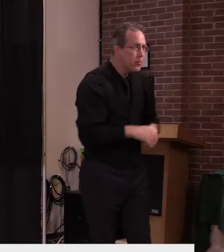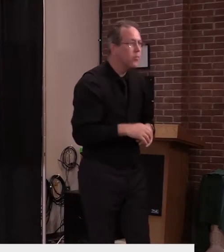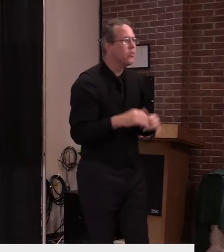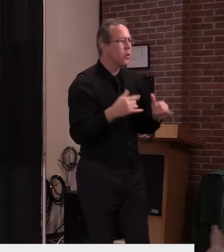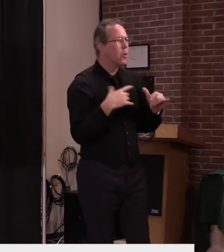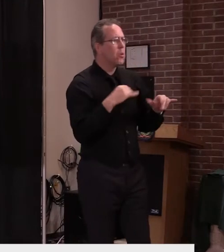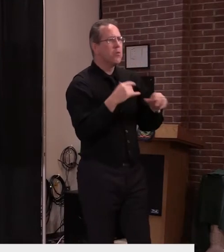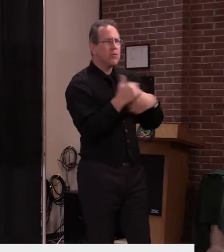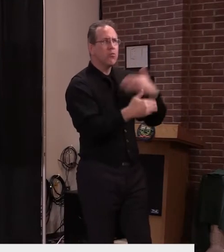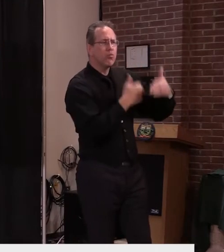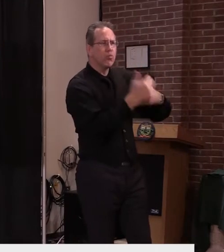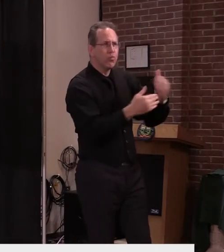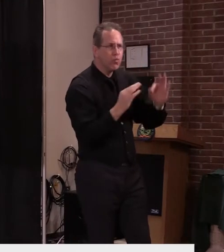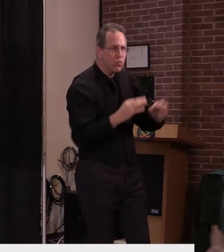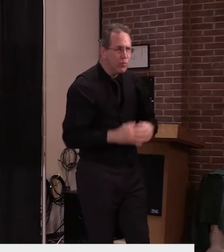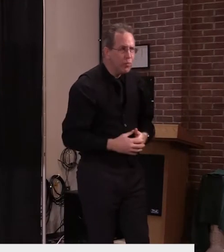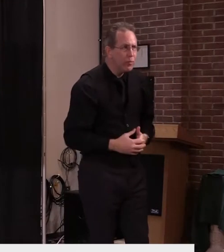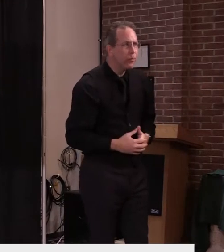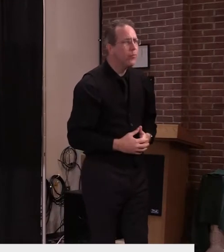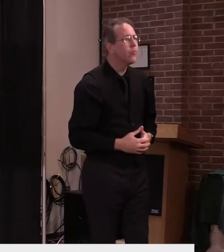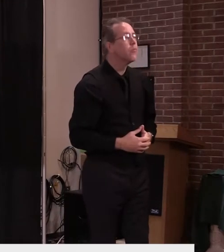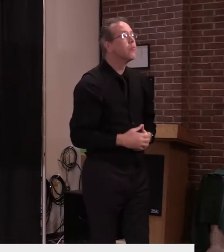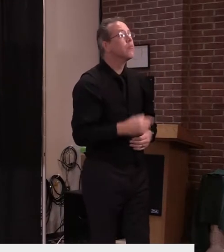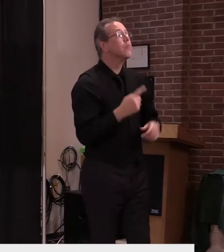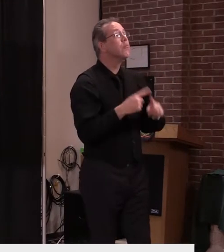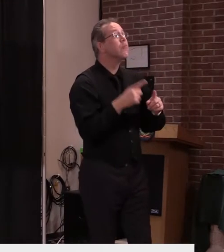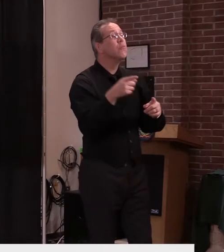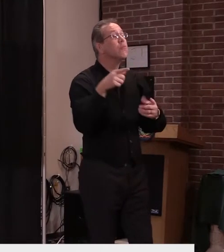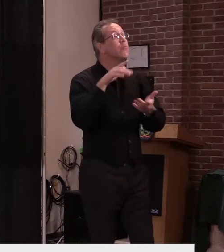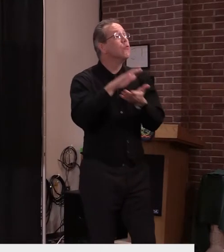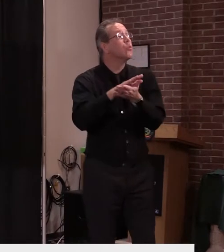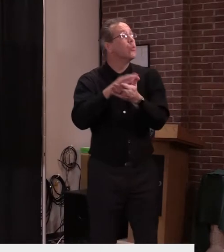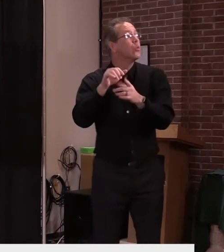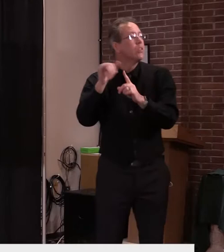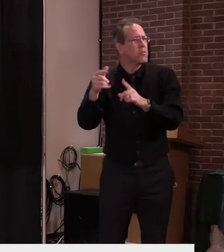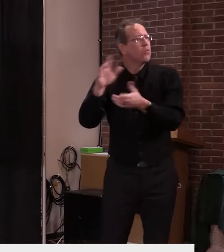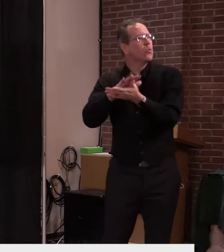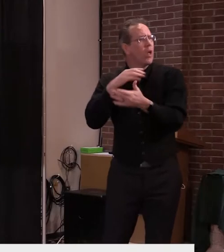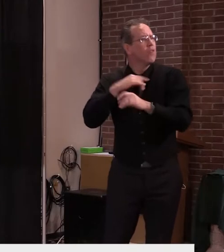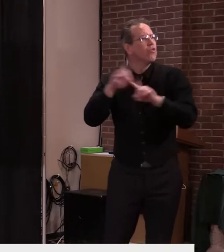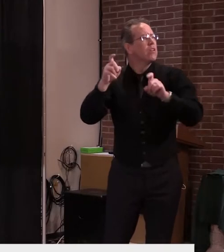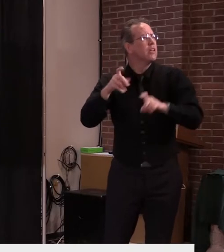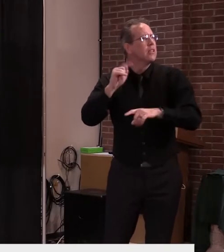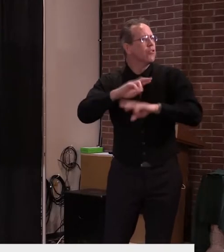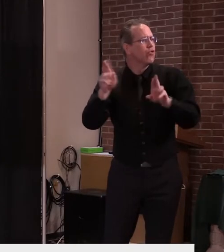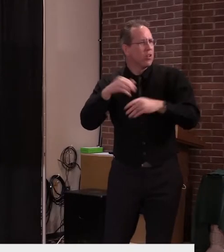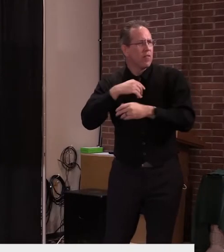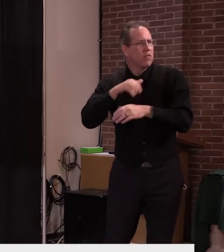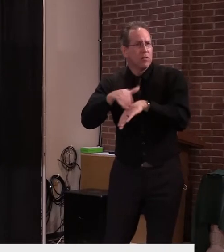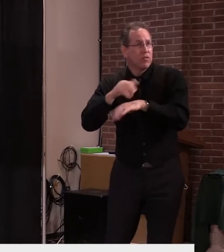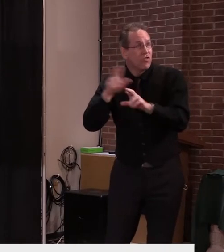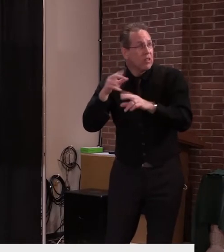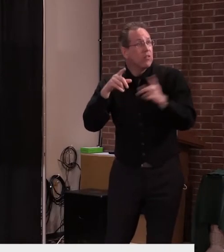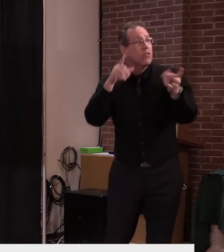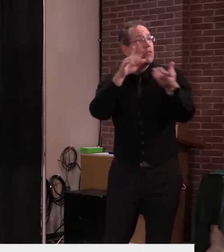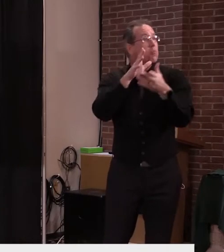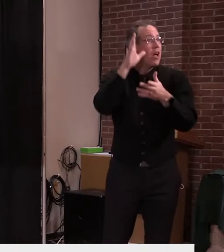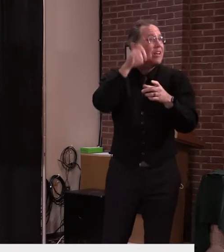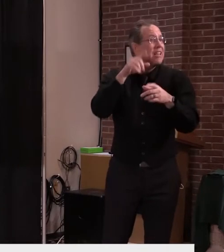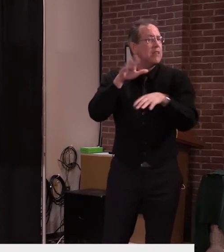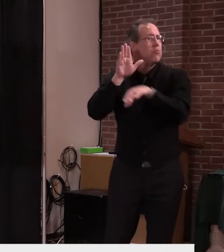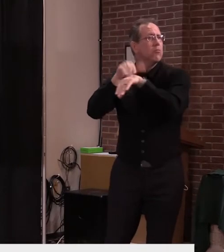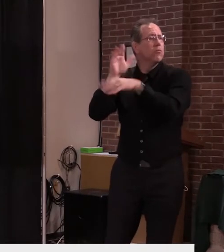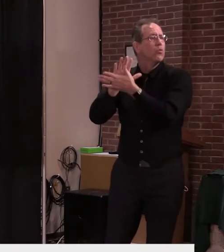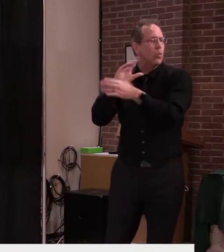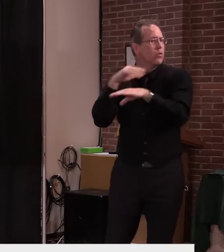the rapid tests that we've devoted to schools. As we also announced last week, child care programs will